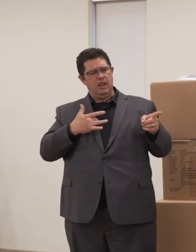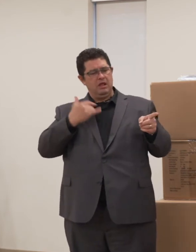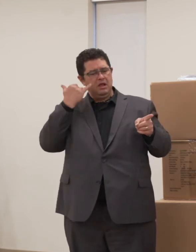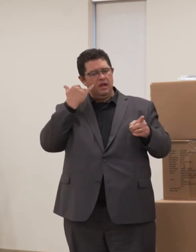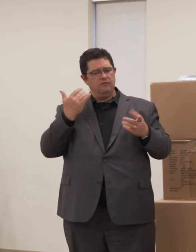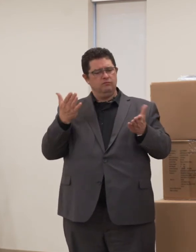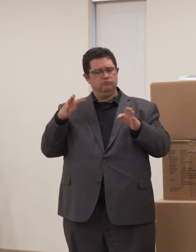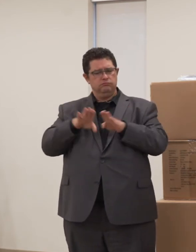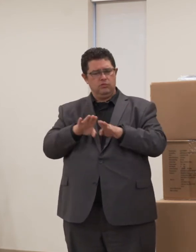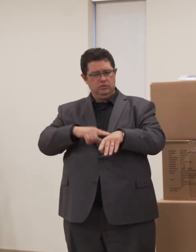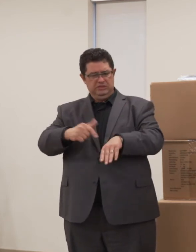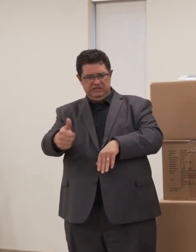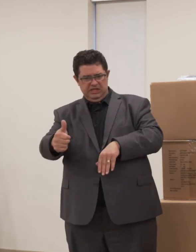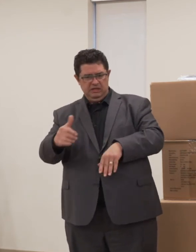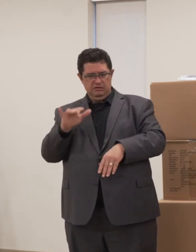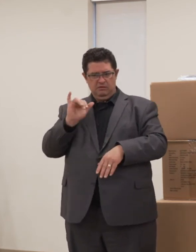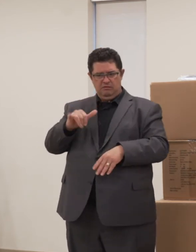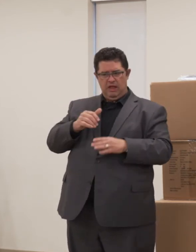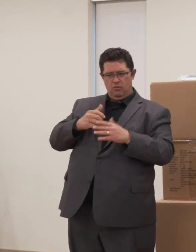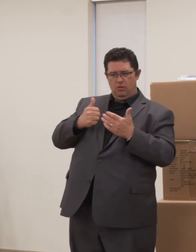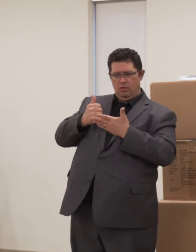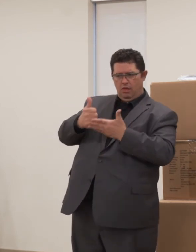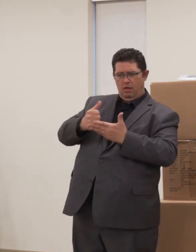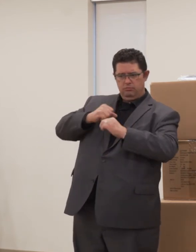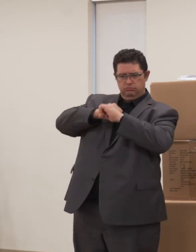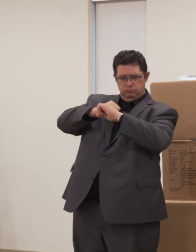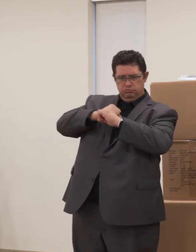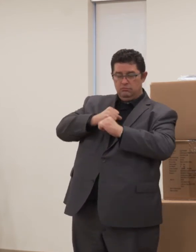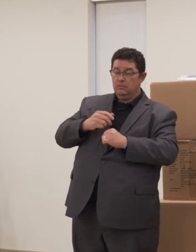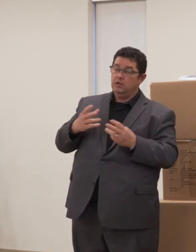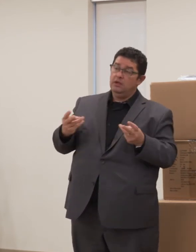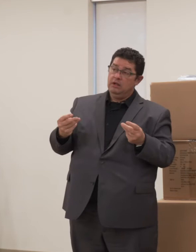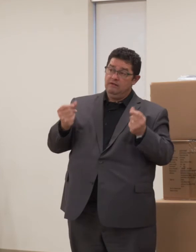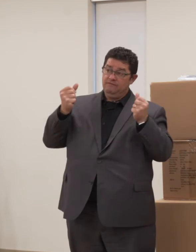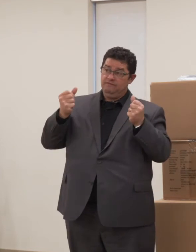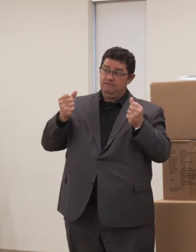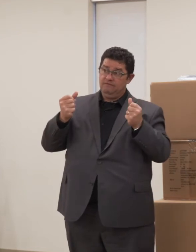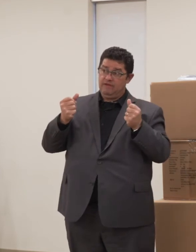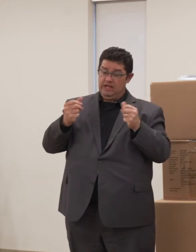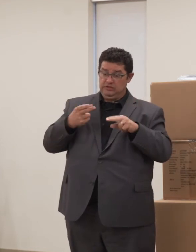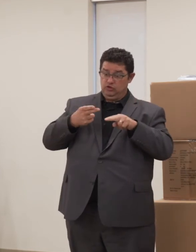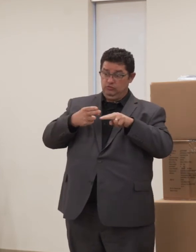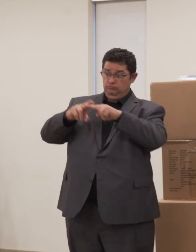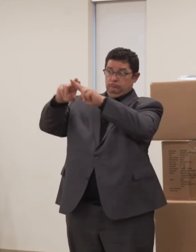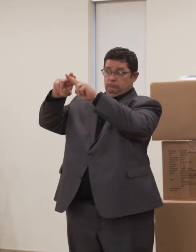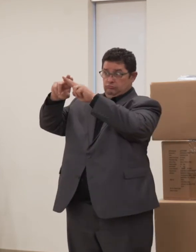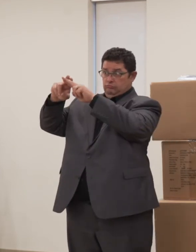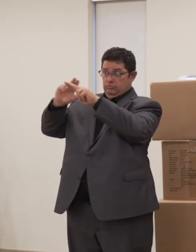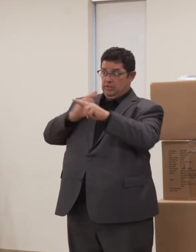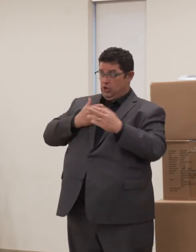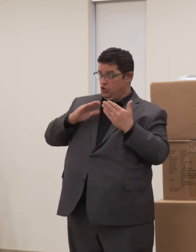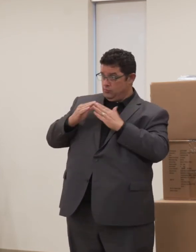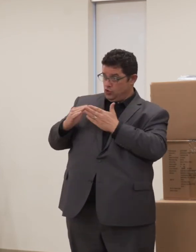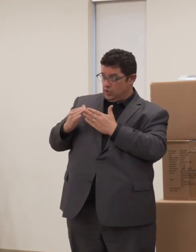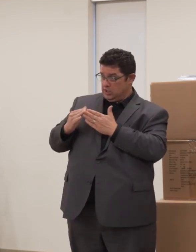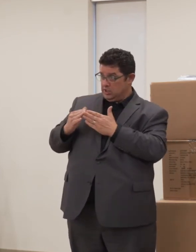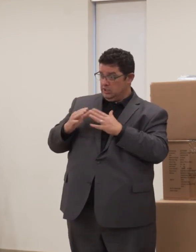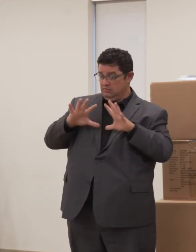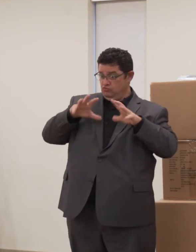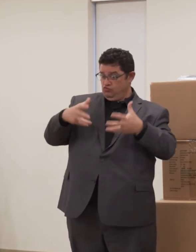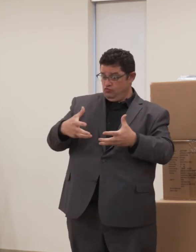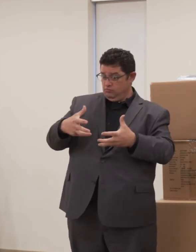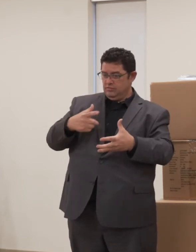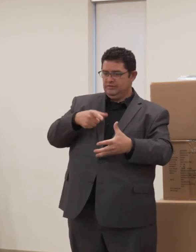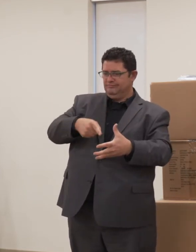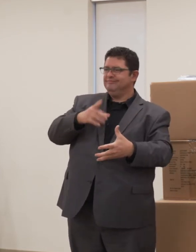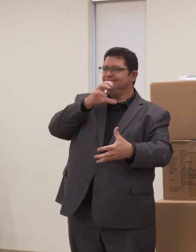we'll curb the numbers as well? Yeah, so the fastest rate of increase right now in our community is the 10 to